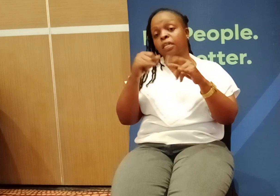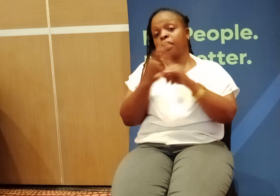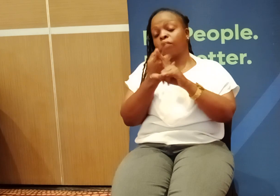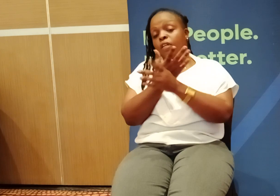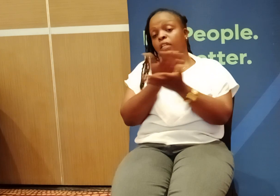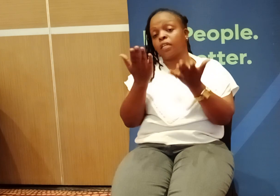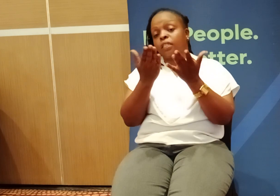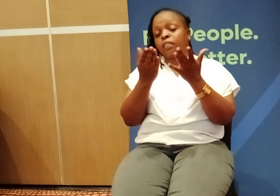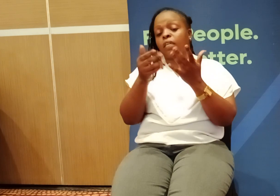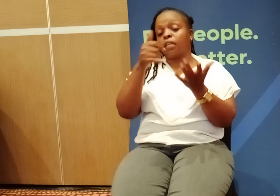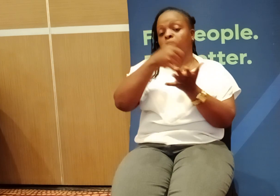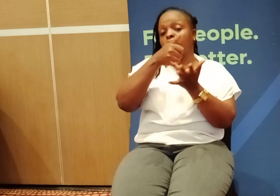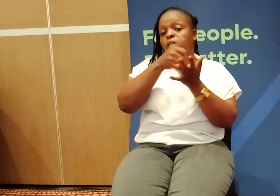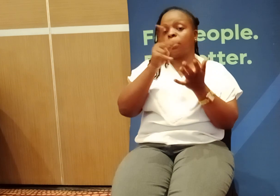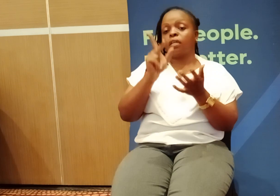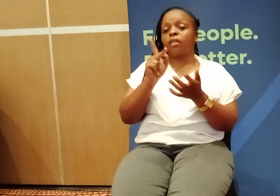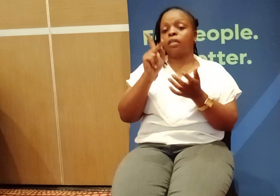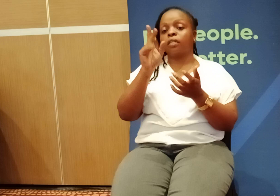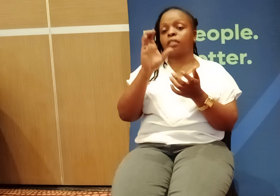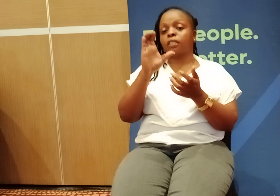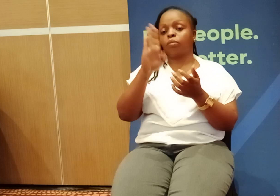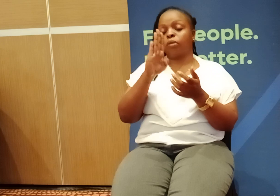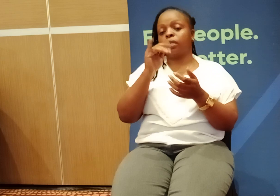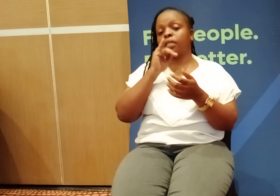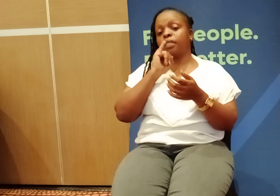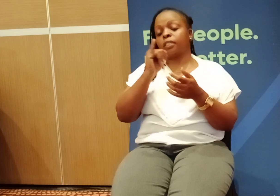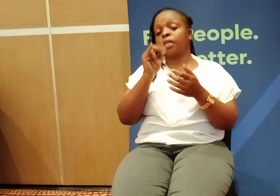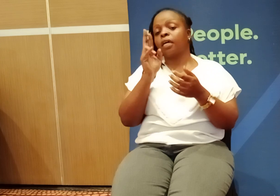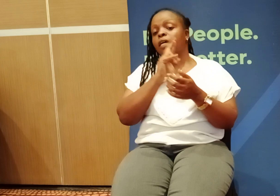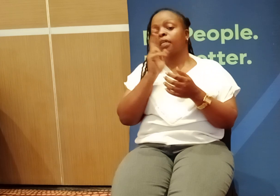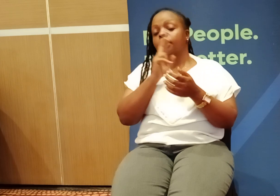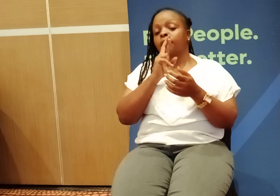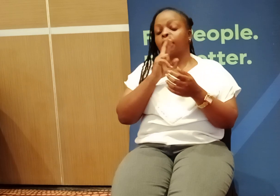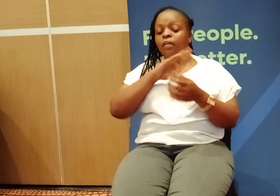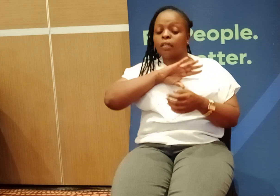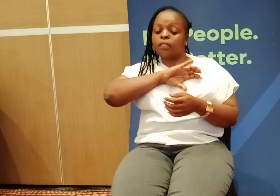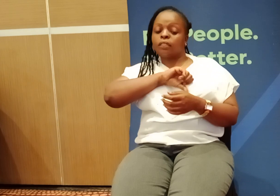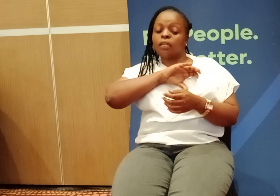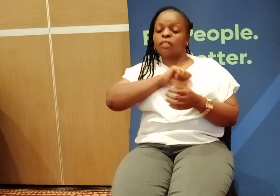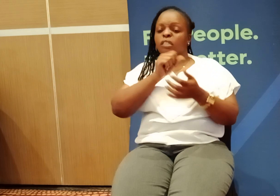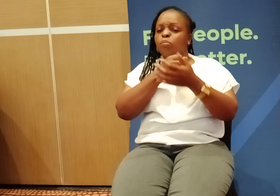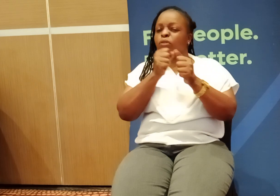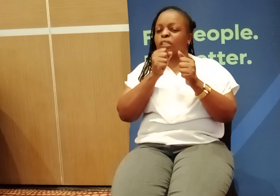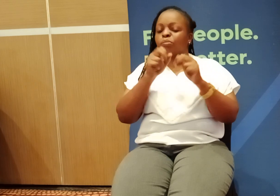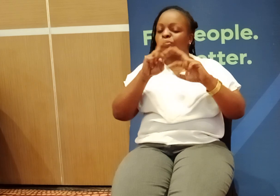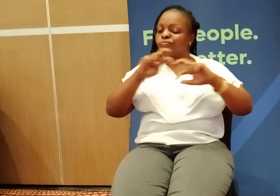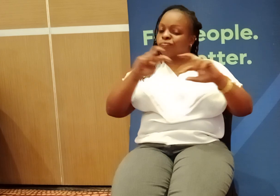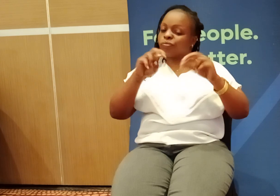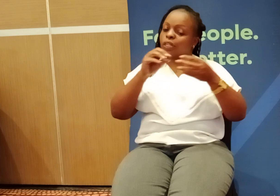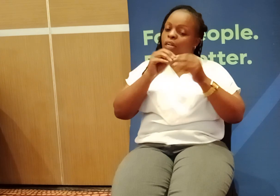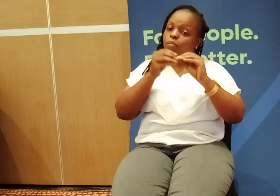KCB Kenya, is risk resilience. We're not going to chase numbers. We are going to chase sustainability.